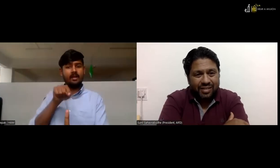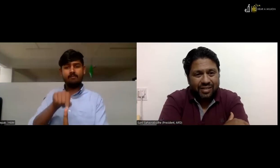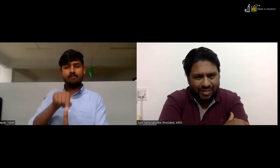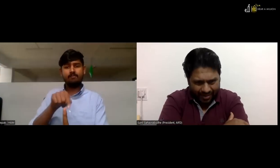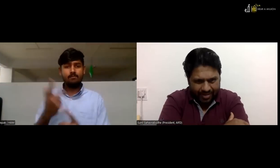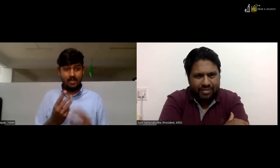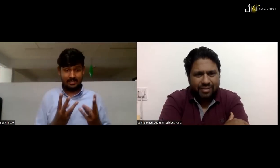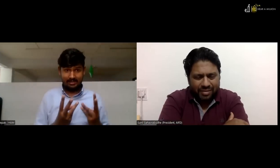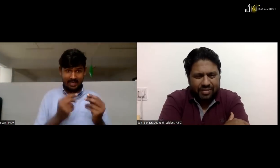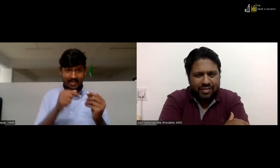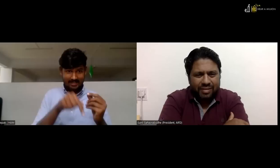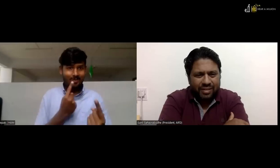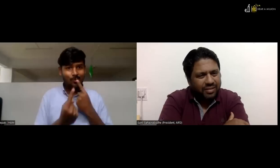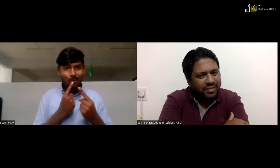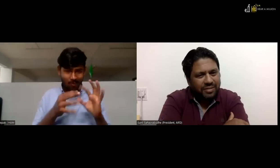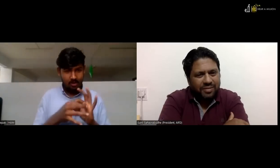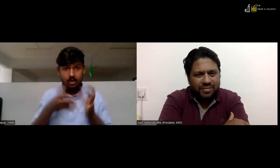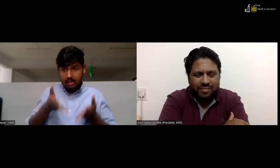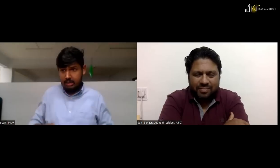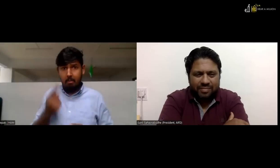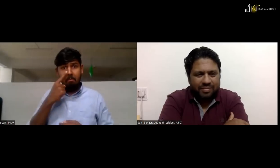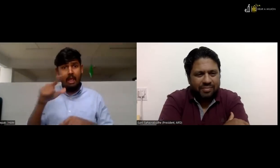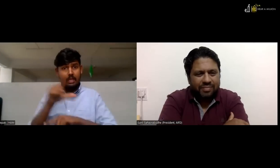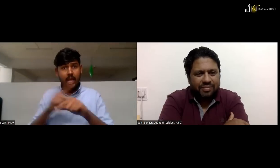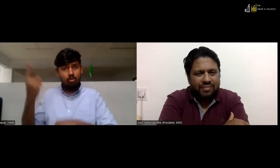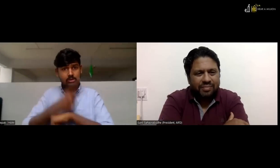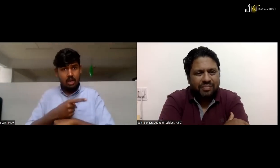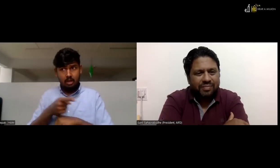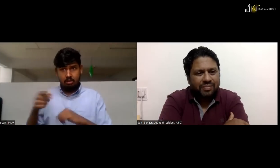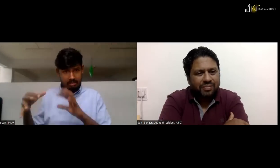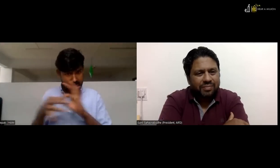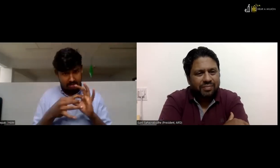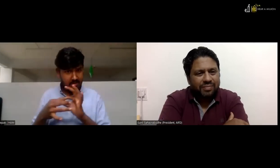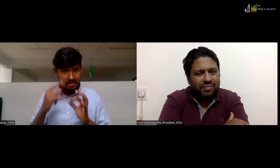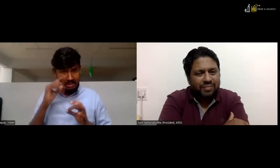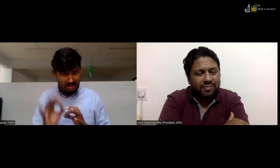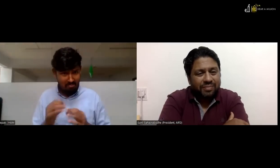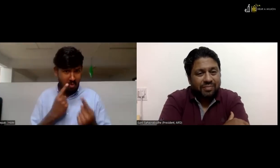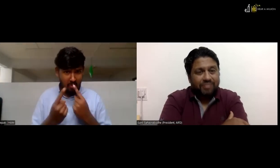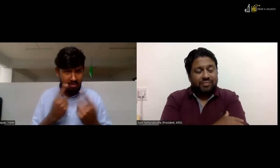here. So Sunil sir, what is your perspective? Like when we talk about